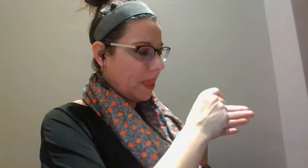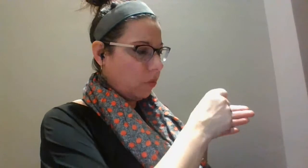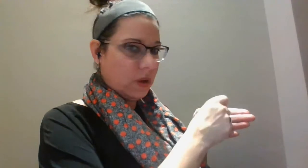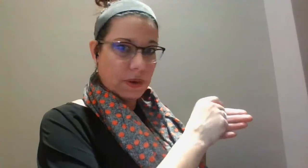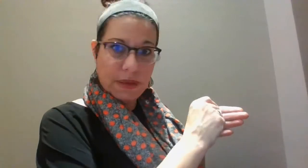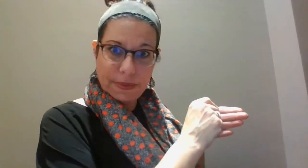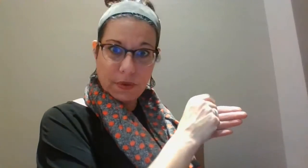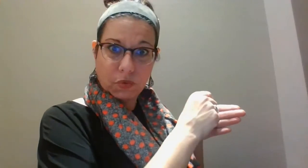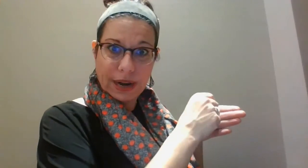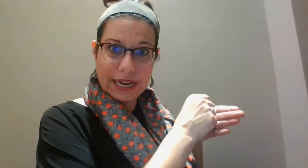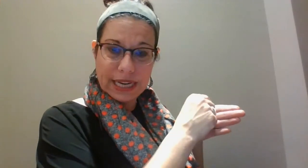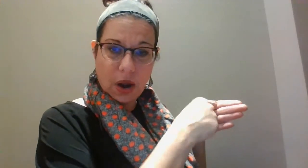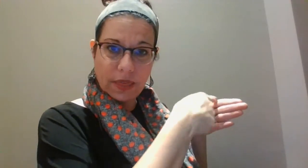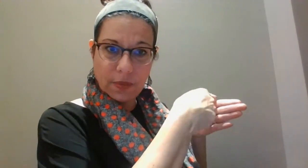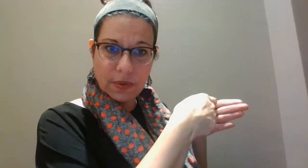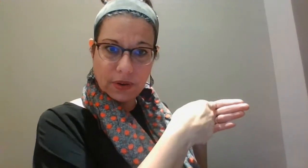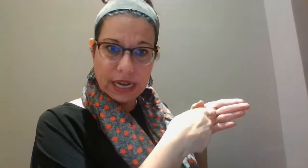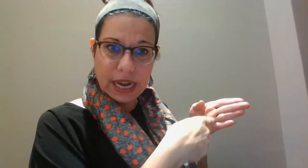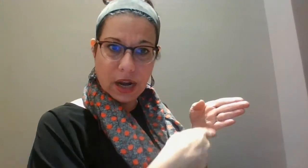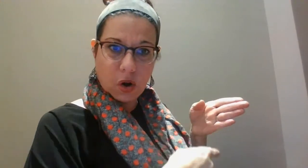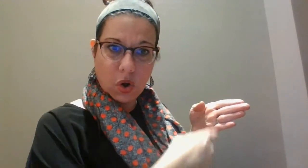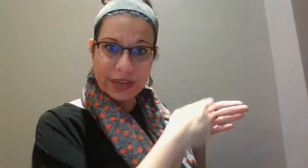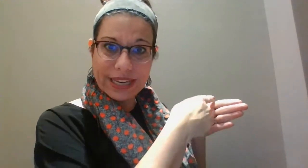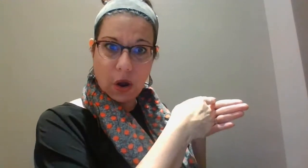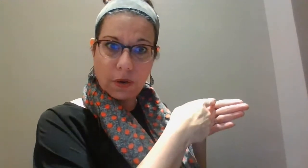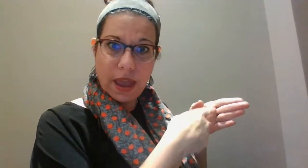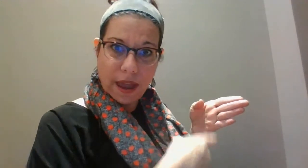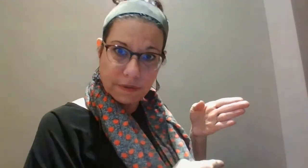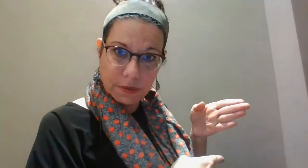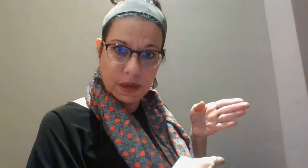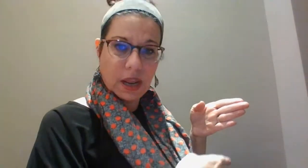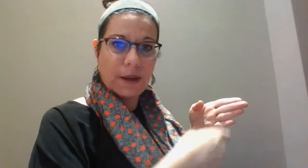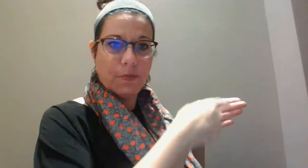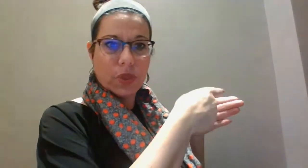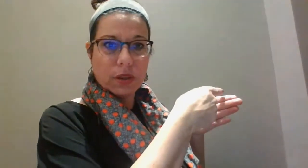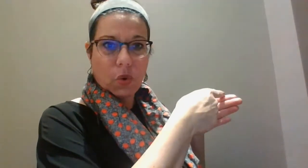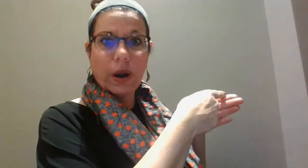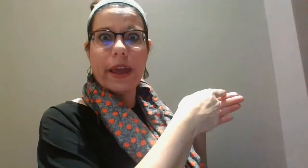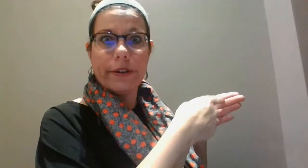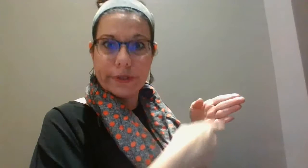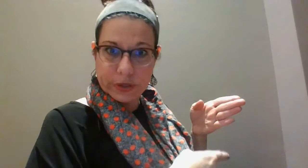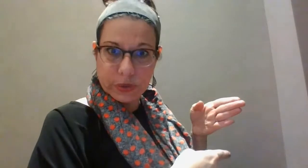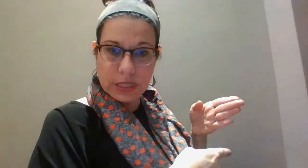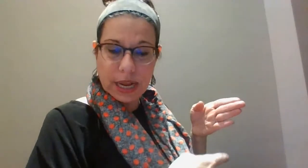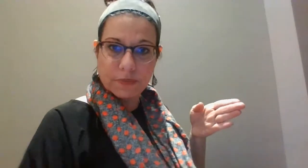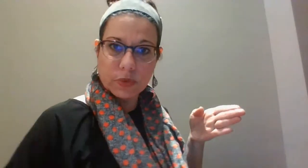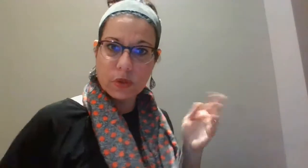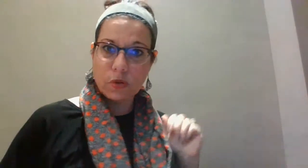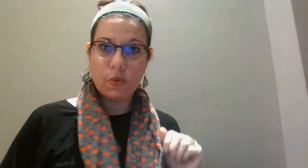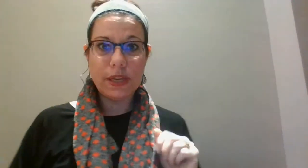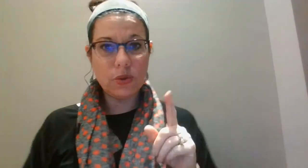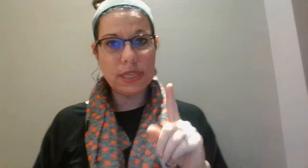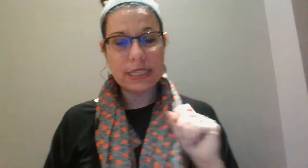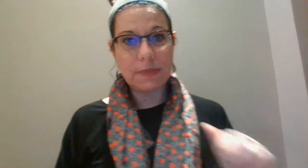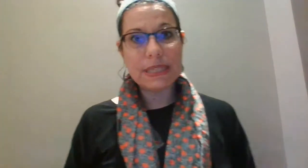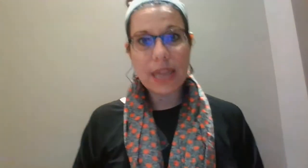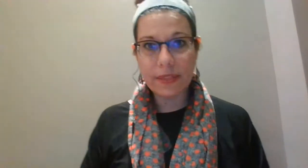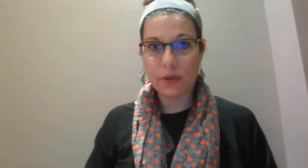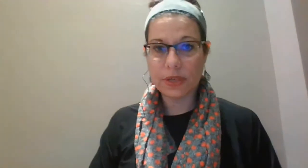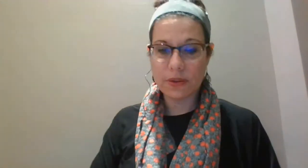we would maybe write it down and then we would write an arrow going down every Monday or every Tuesday. We do the same in sign language. If